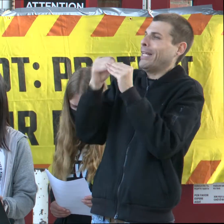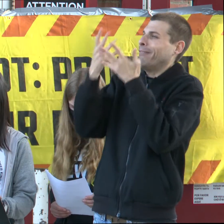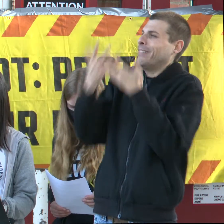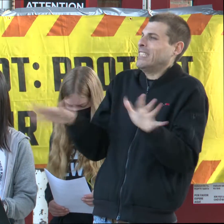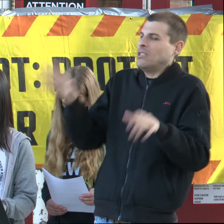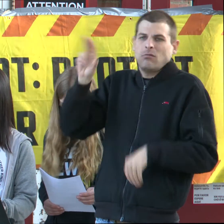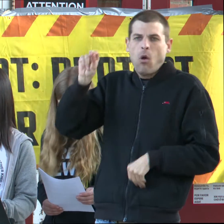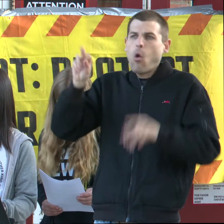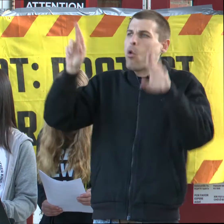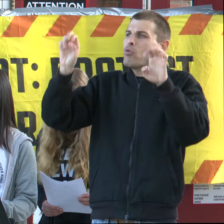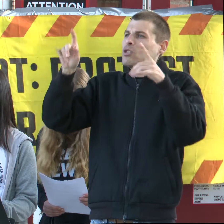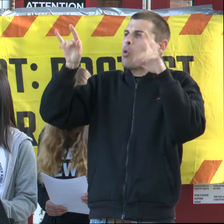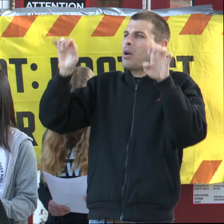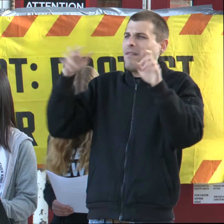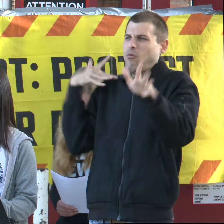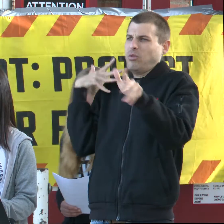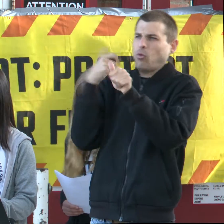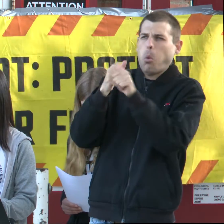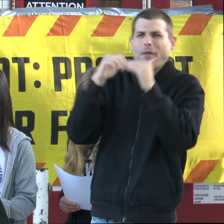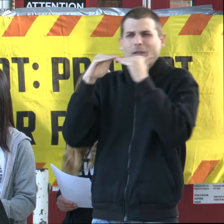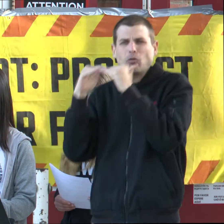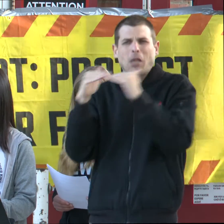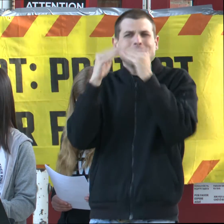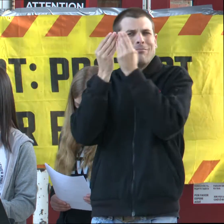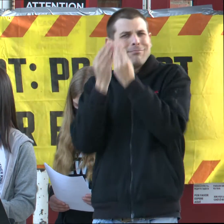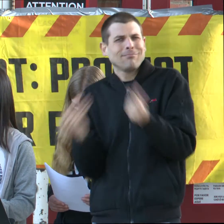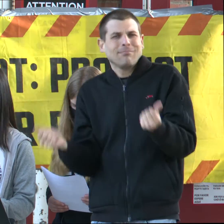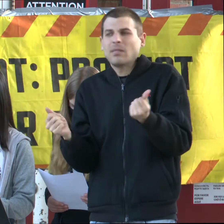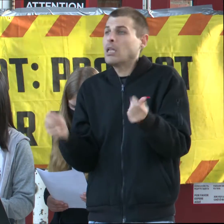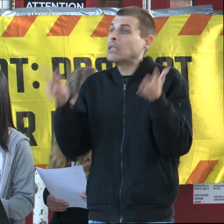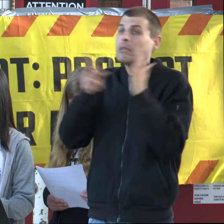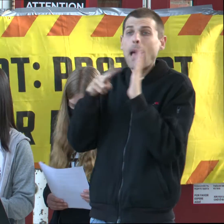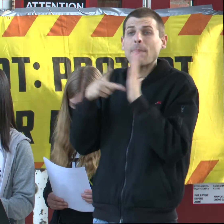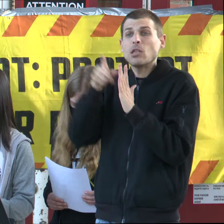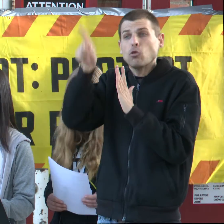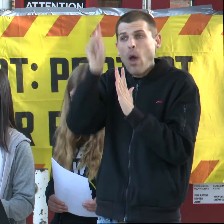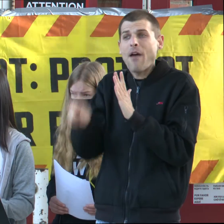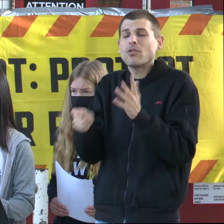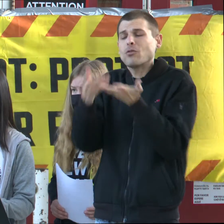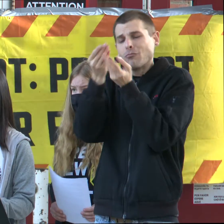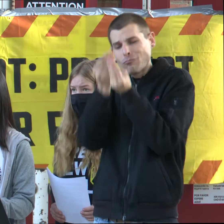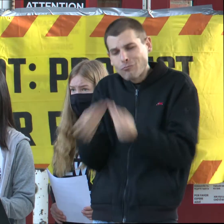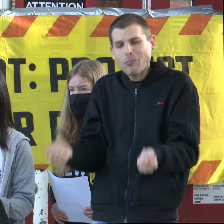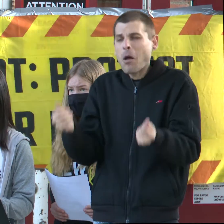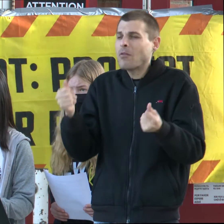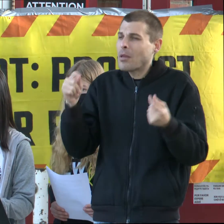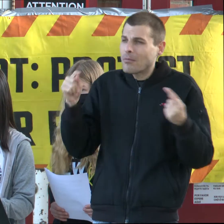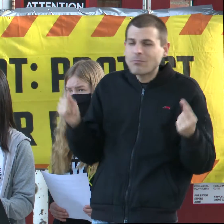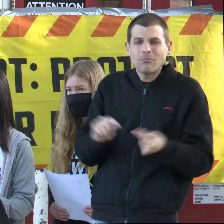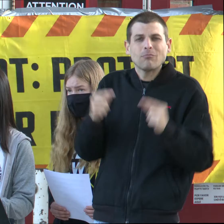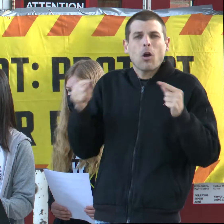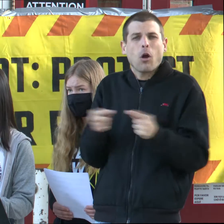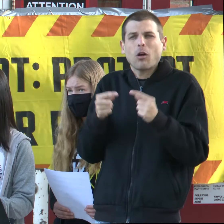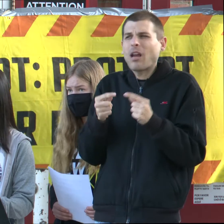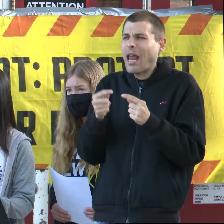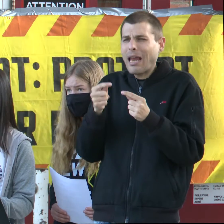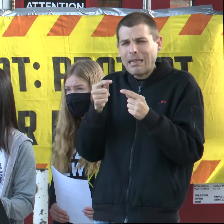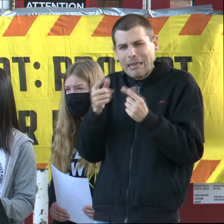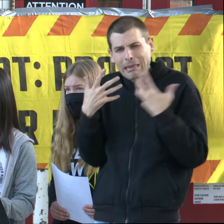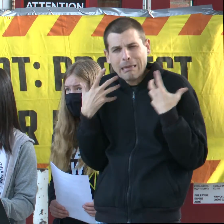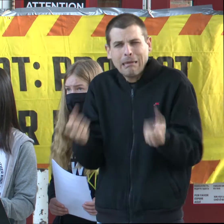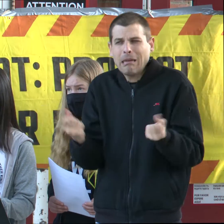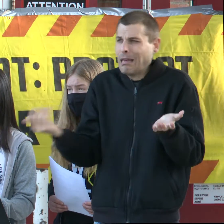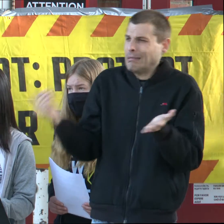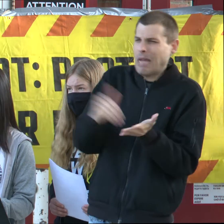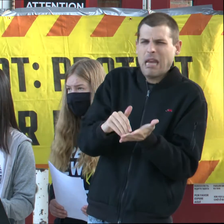Restorative justice requires healing the harm caused, not spending millions to widen the harm even further. We're excited